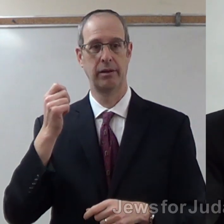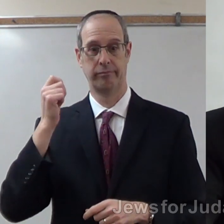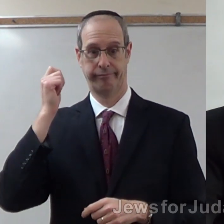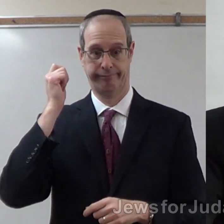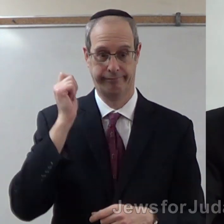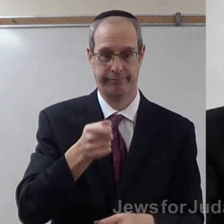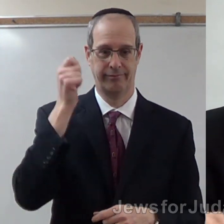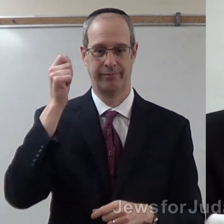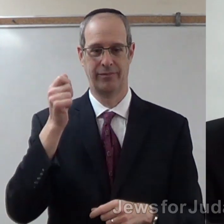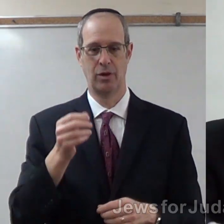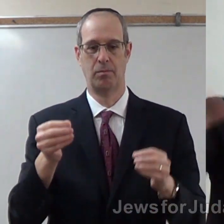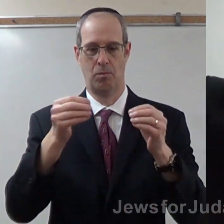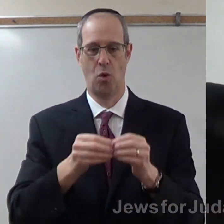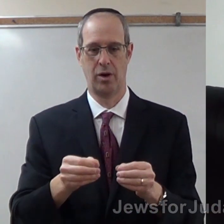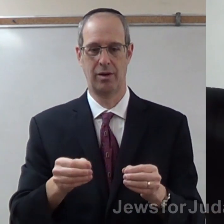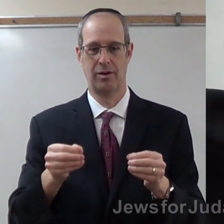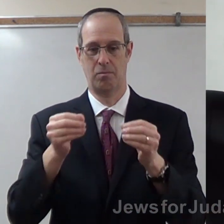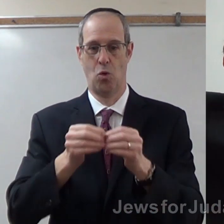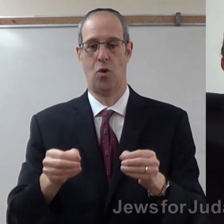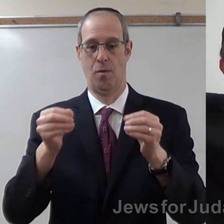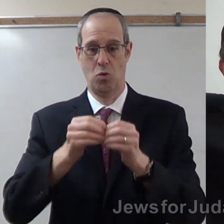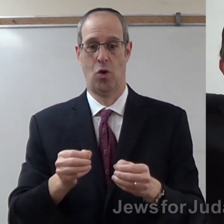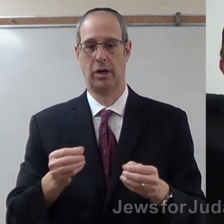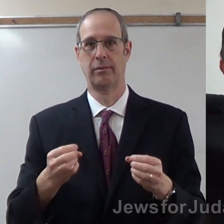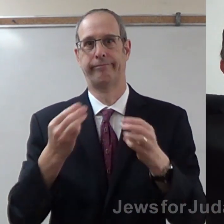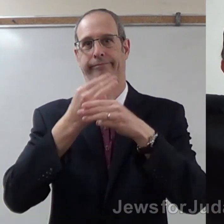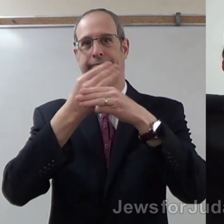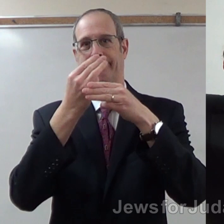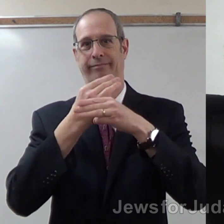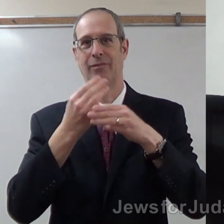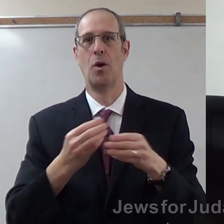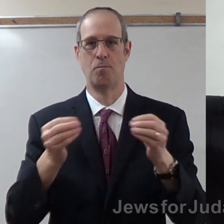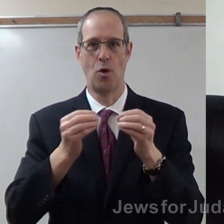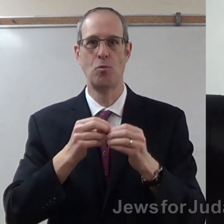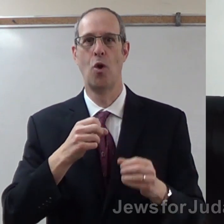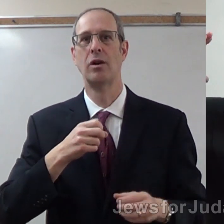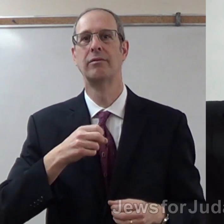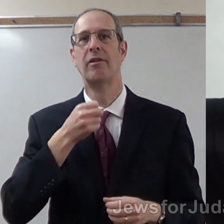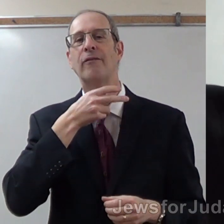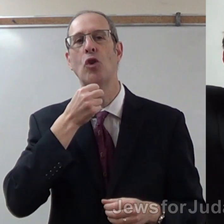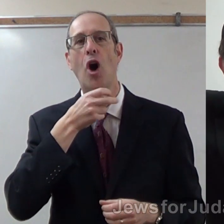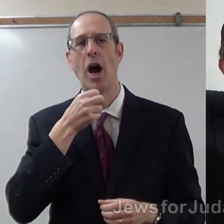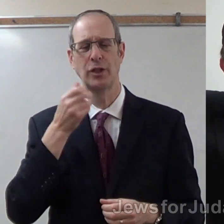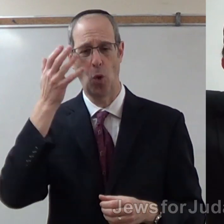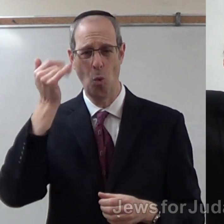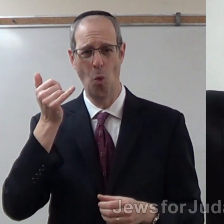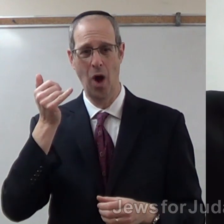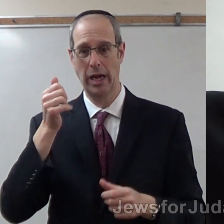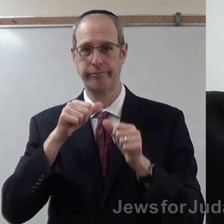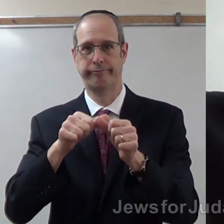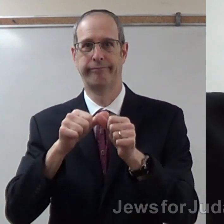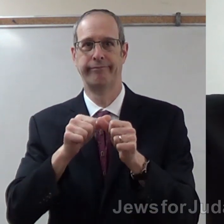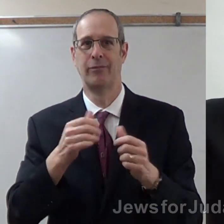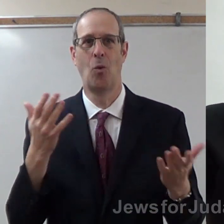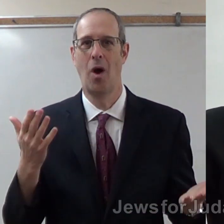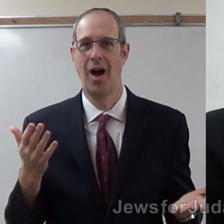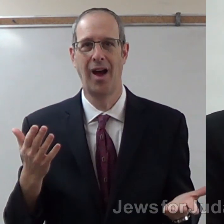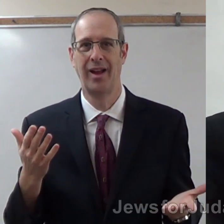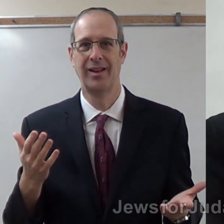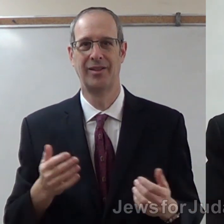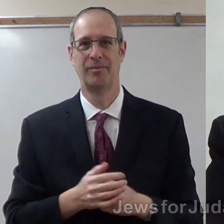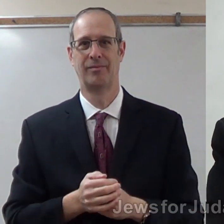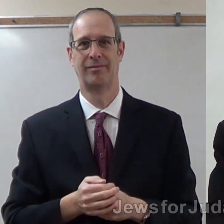hit a frog, it multiplies into more frogs. So why do they keep on doing it?